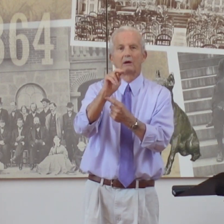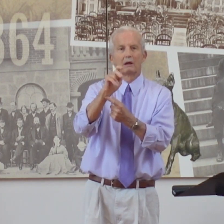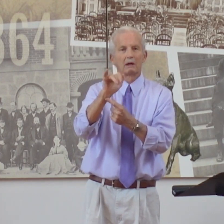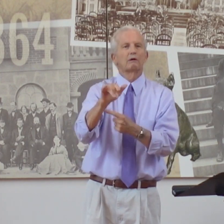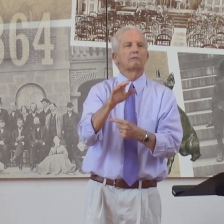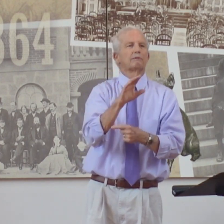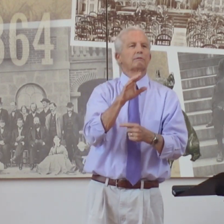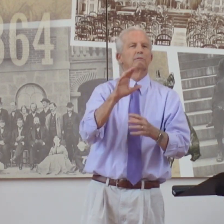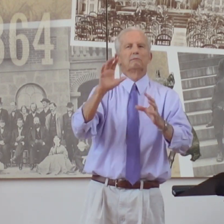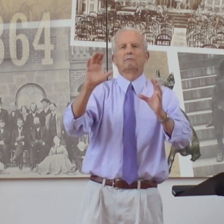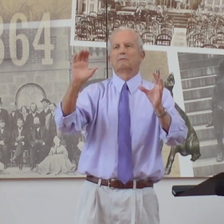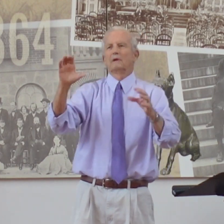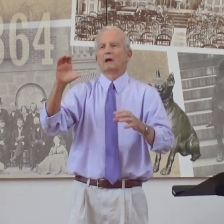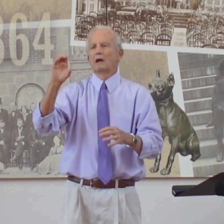with Montgomery County